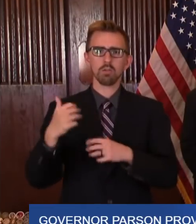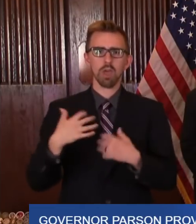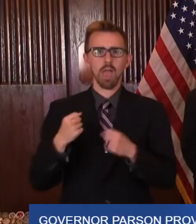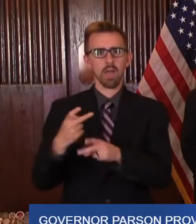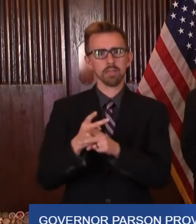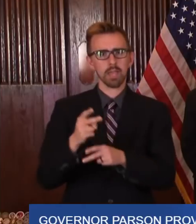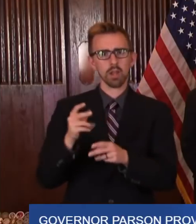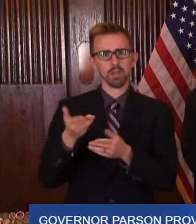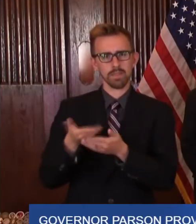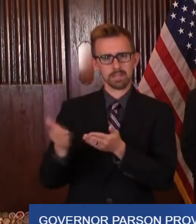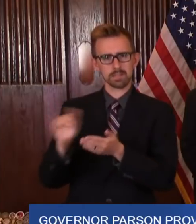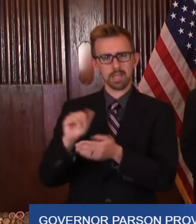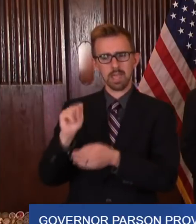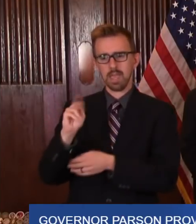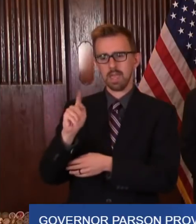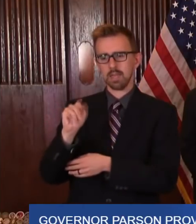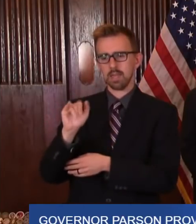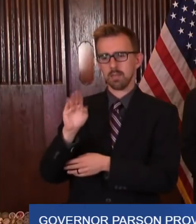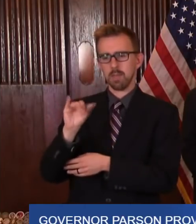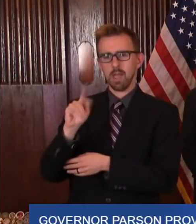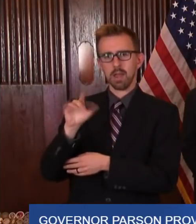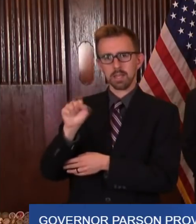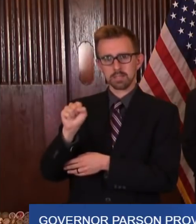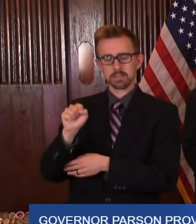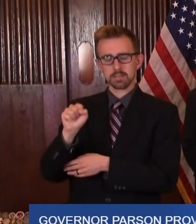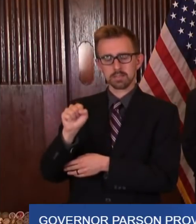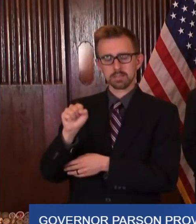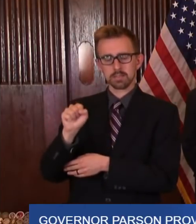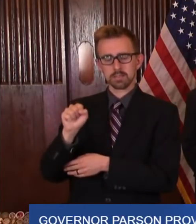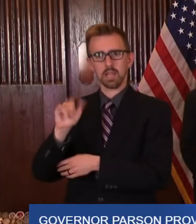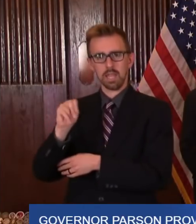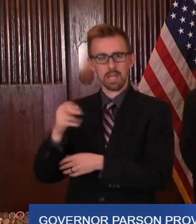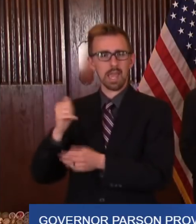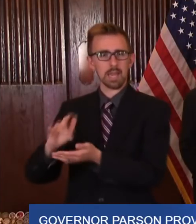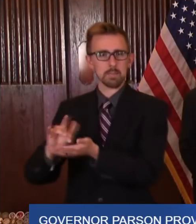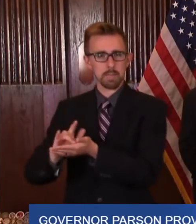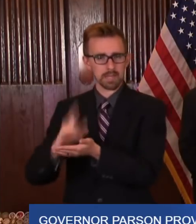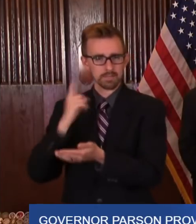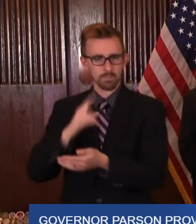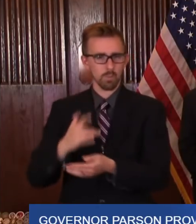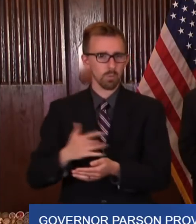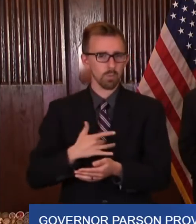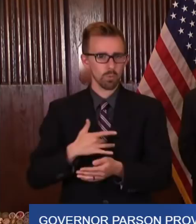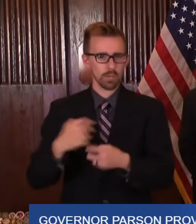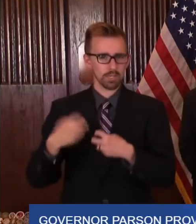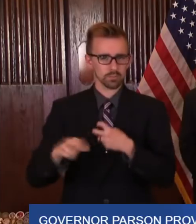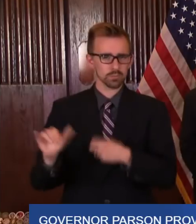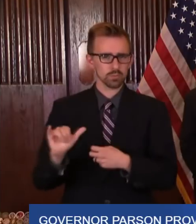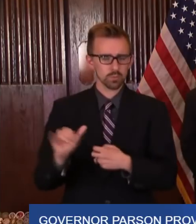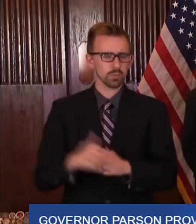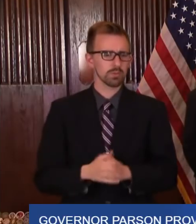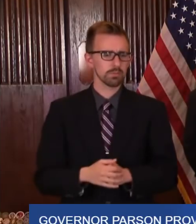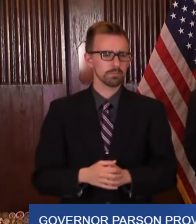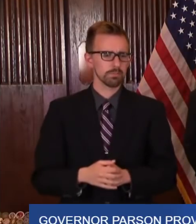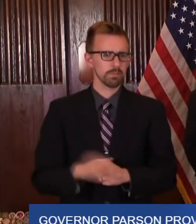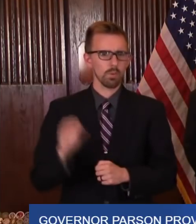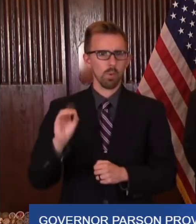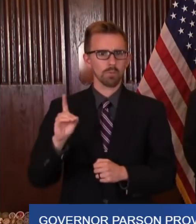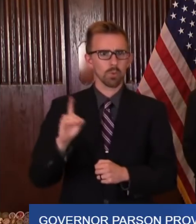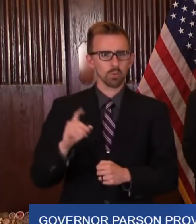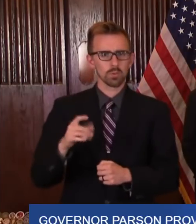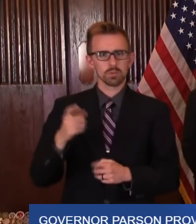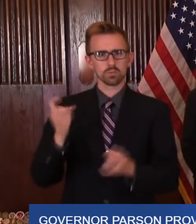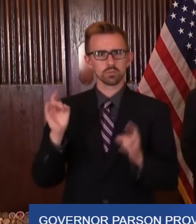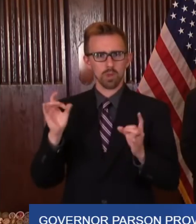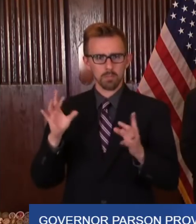as antibiotics, cancer treatment drugs, insulin, or emergency room medication, equipment for cardiovascular issues, overdoses, and trauma?